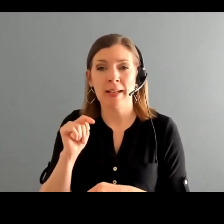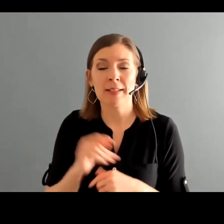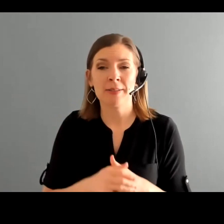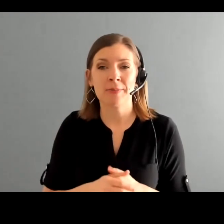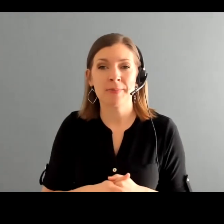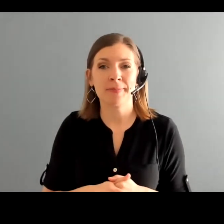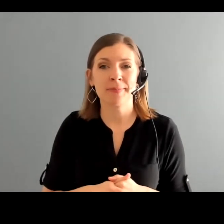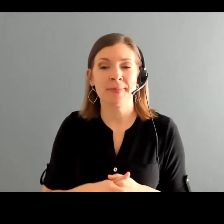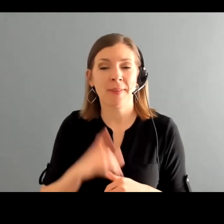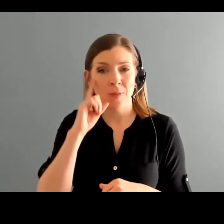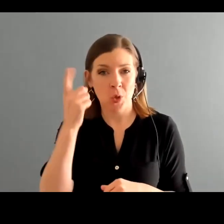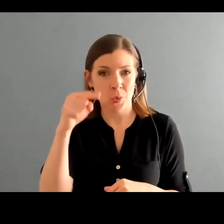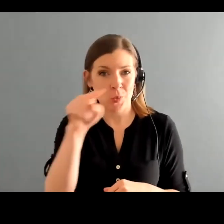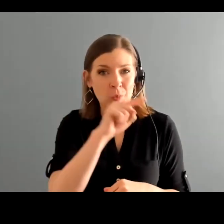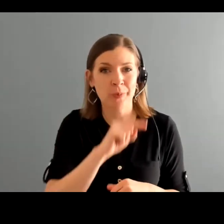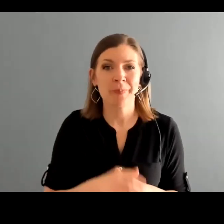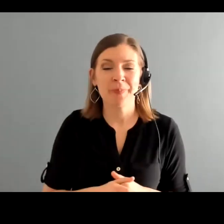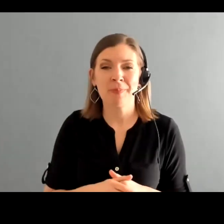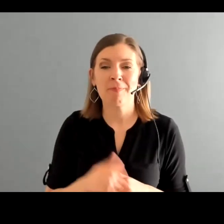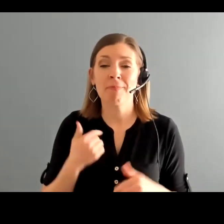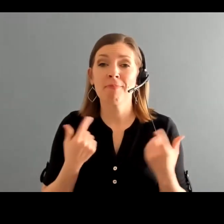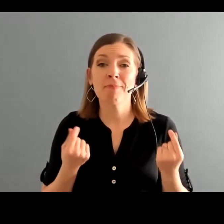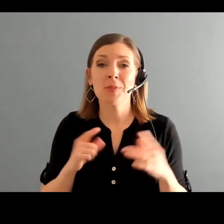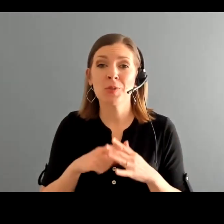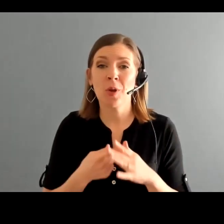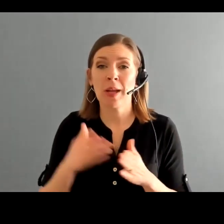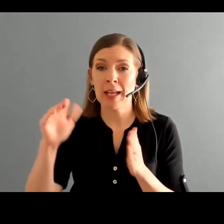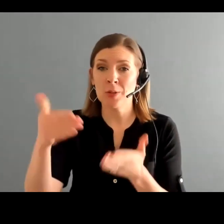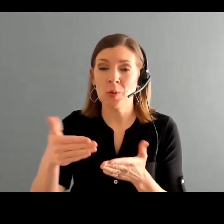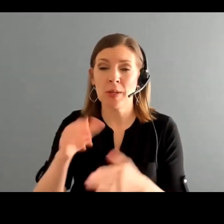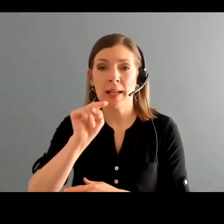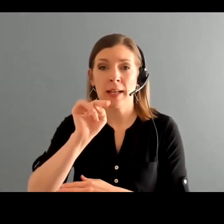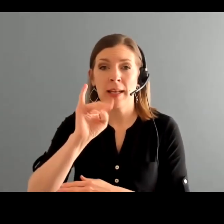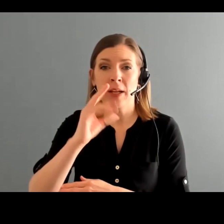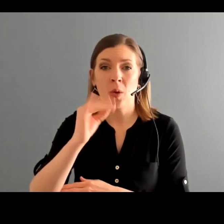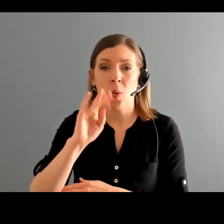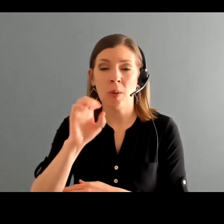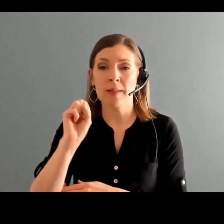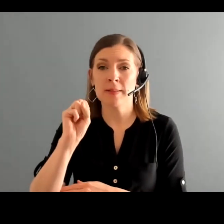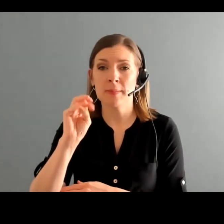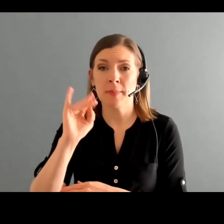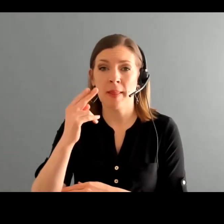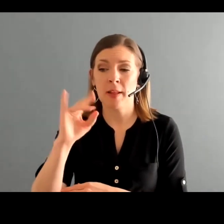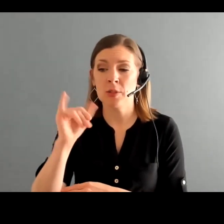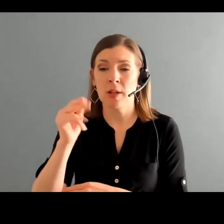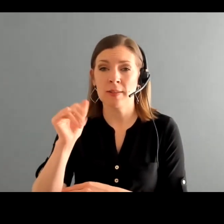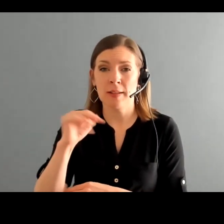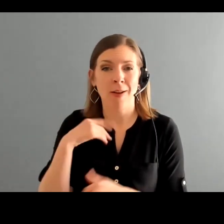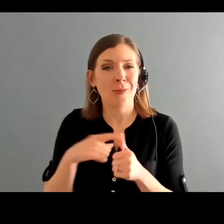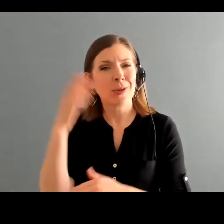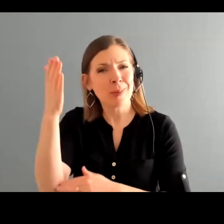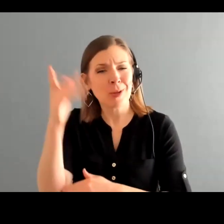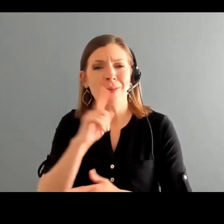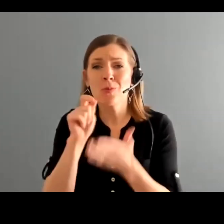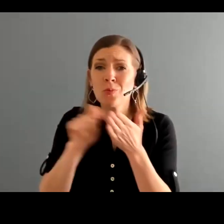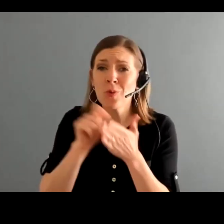Included in the chat for you. Let me start by introducing Nicole Smythe-Johnson. Our first speaker is a